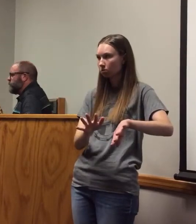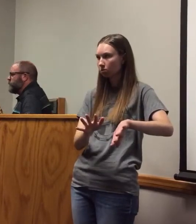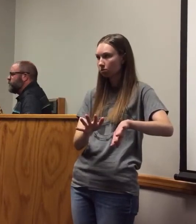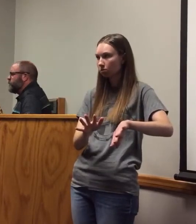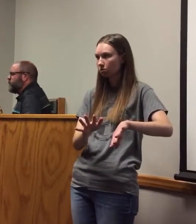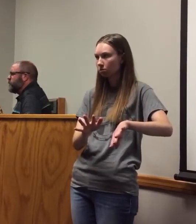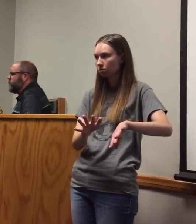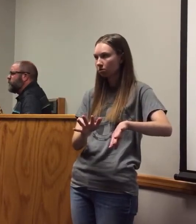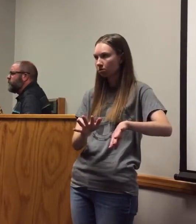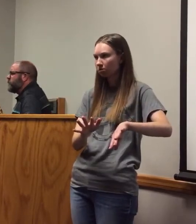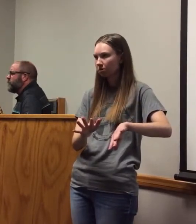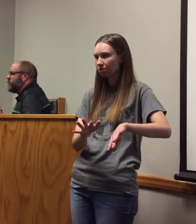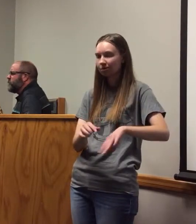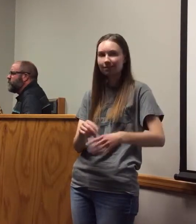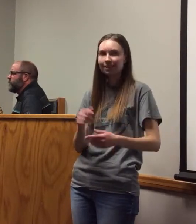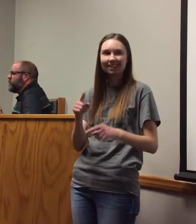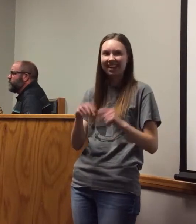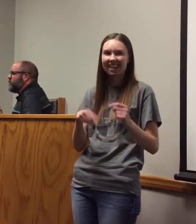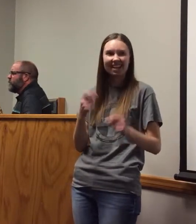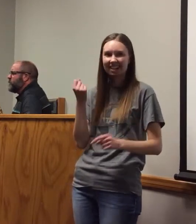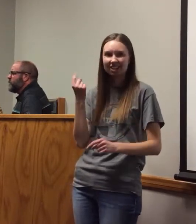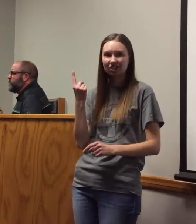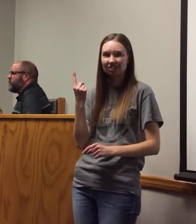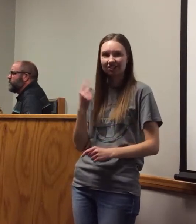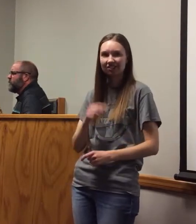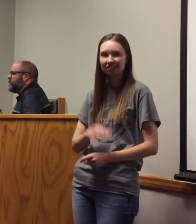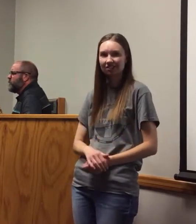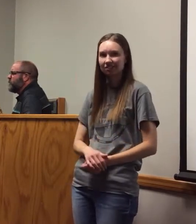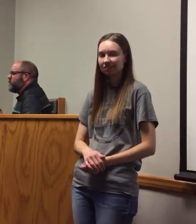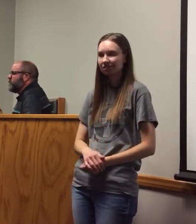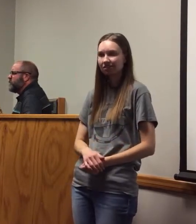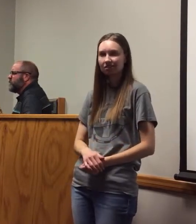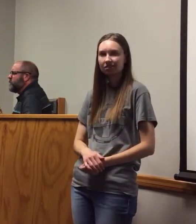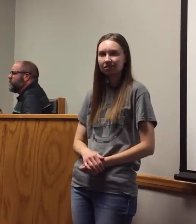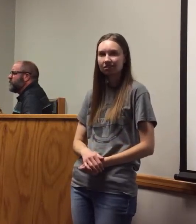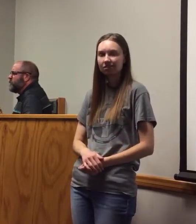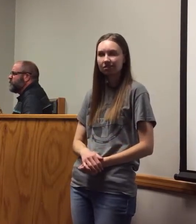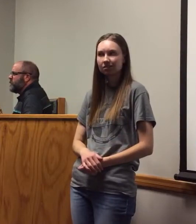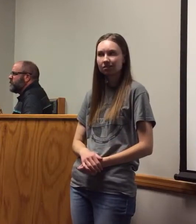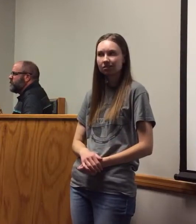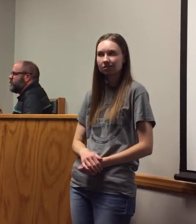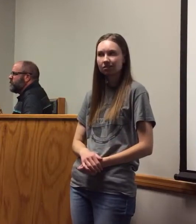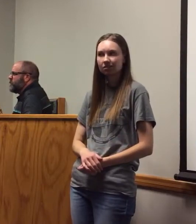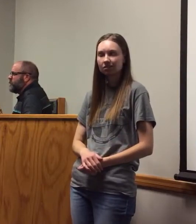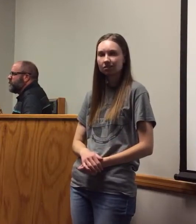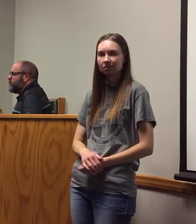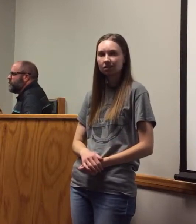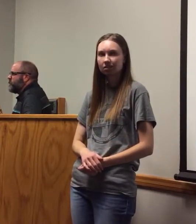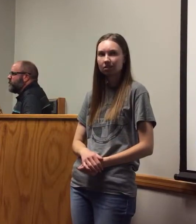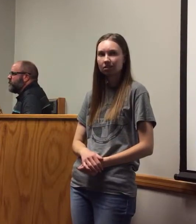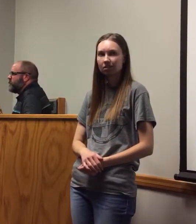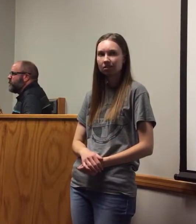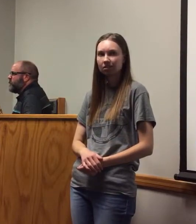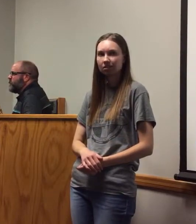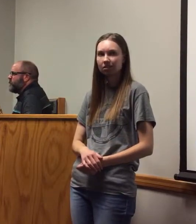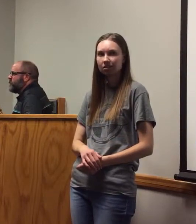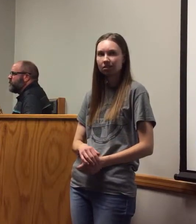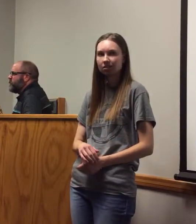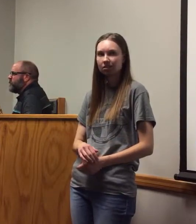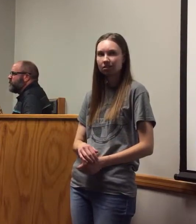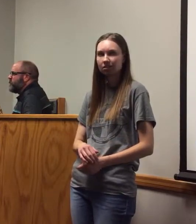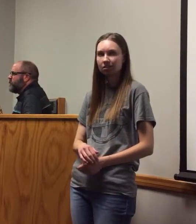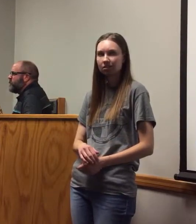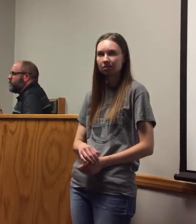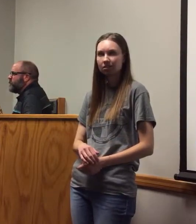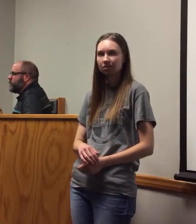team and have a review the results. And then we have 2 weeks look into a full report that has